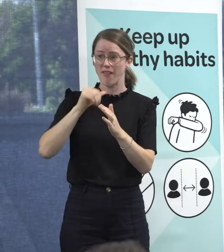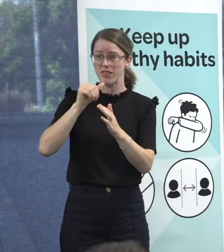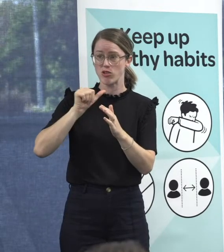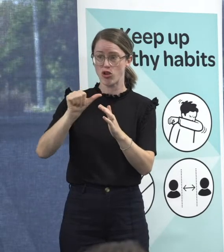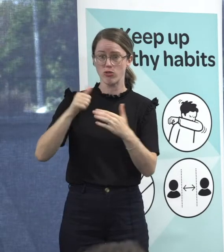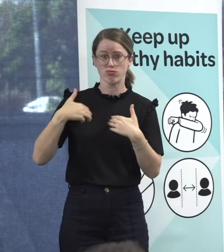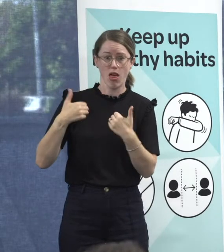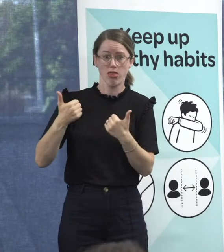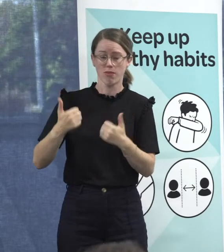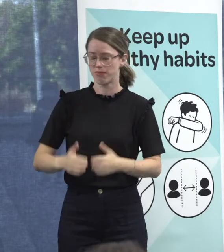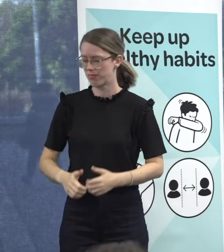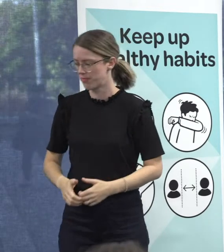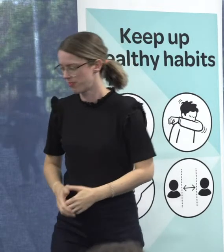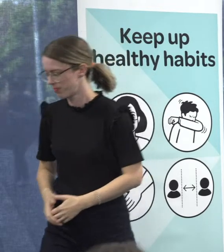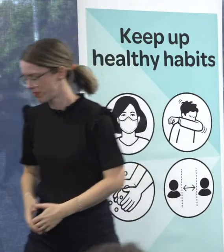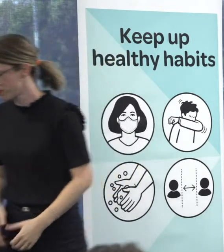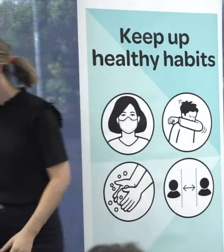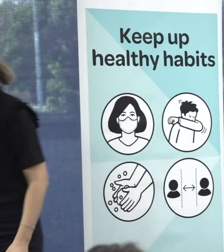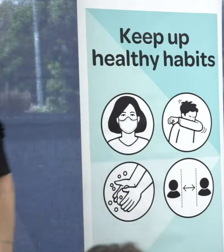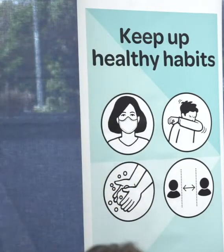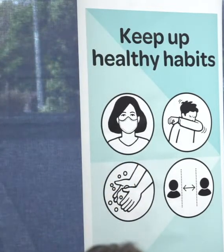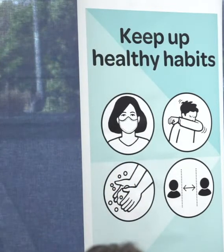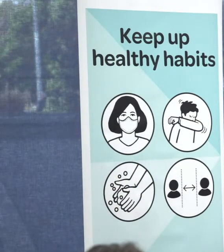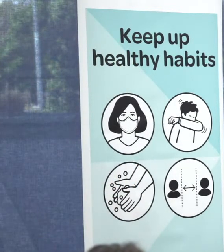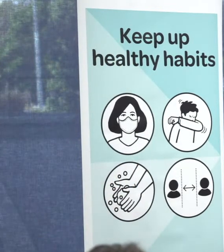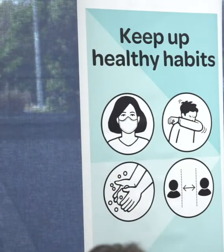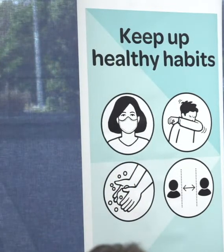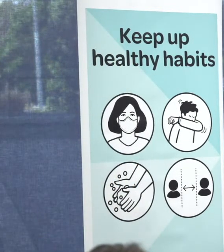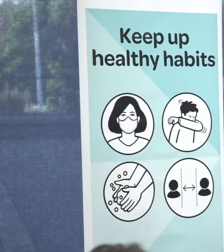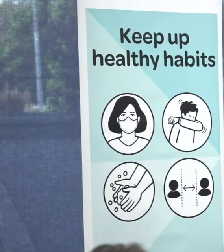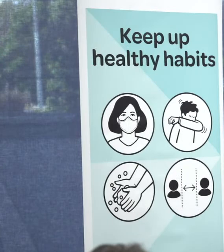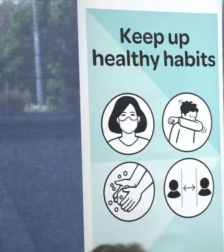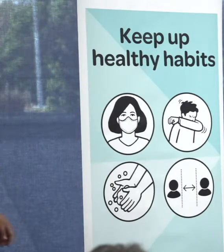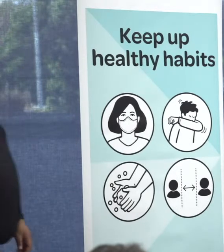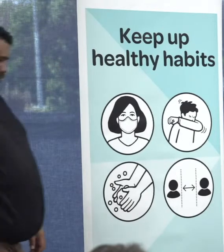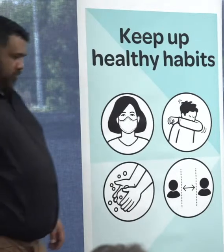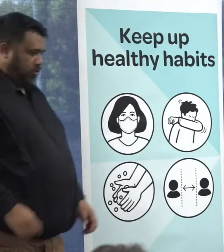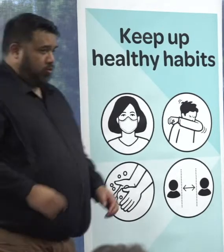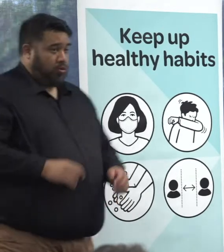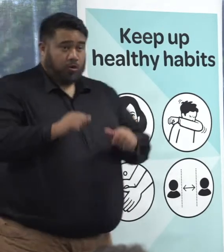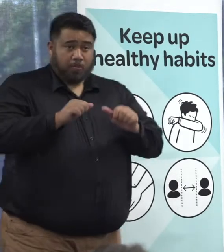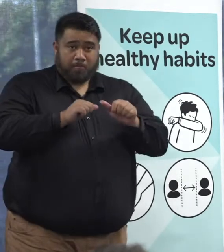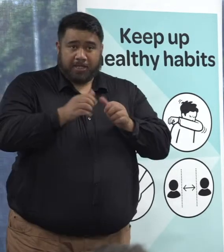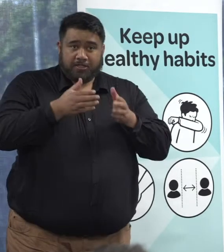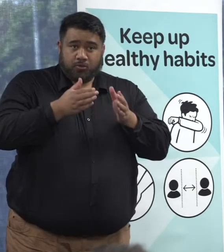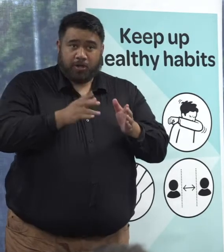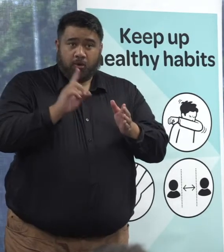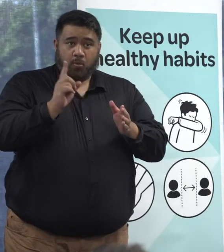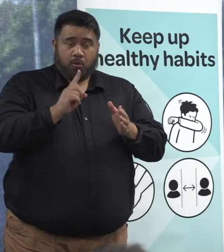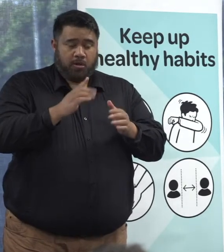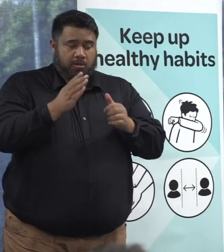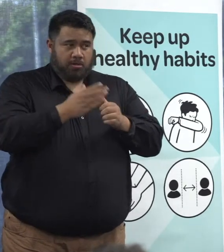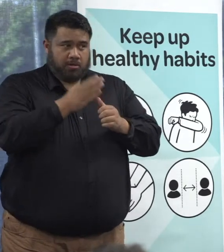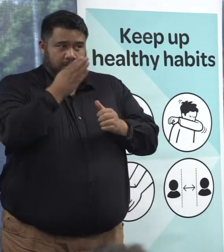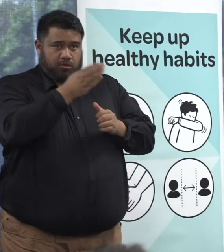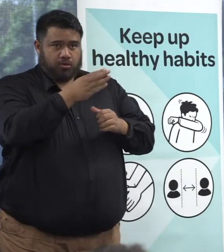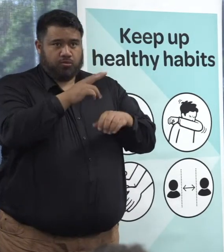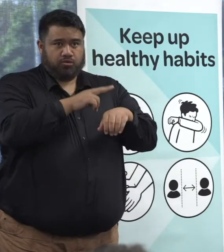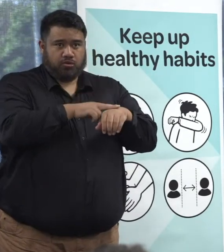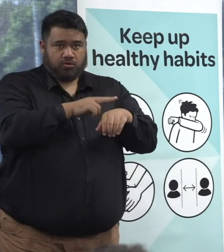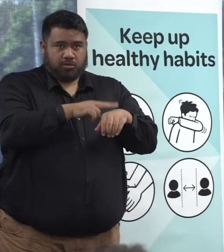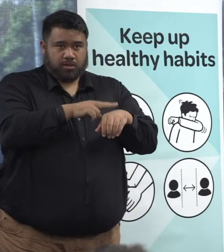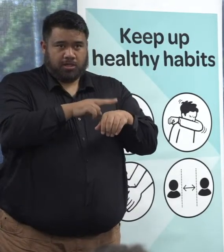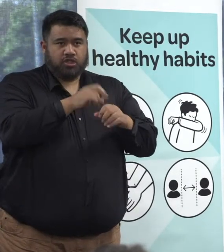help? Well, most importantly is to seek that help through their usual health provider, and that would most likely be